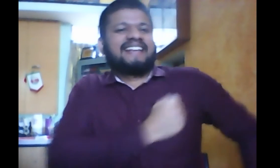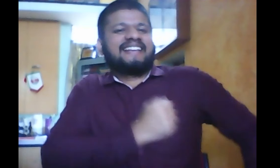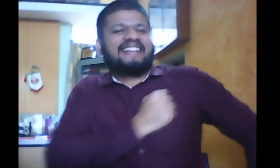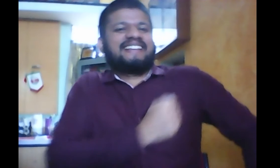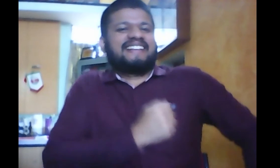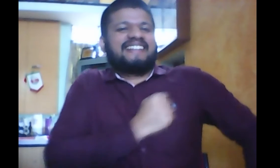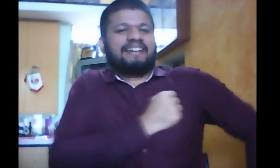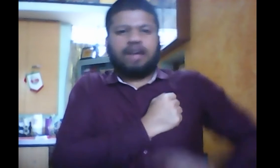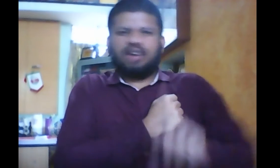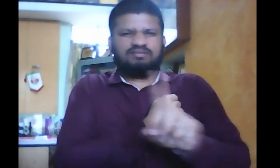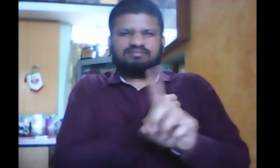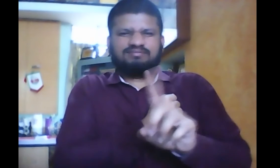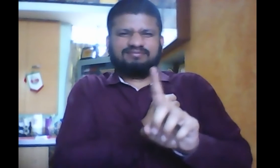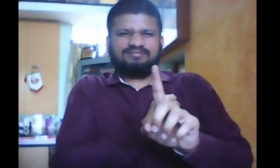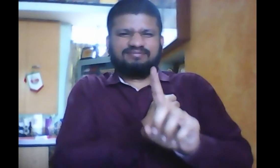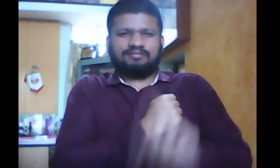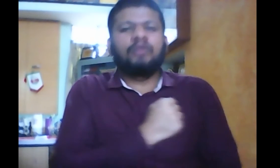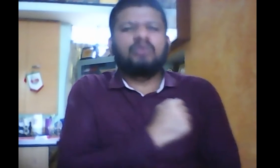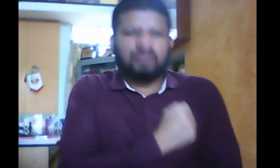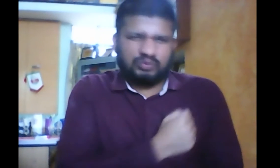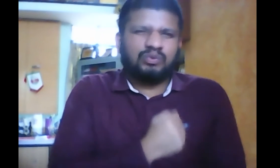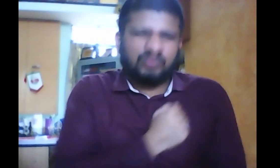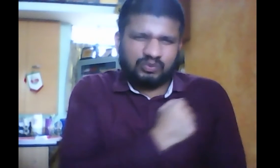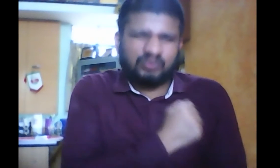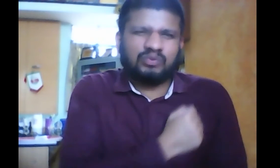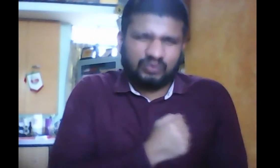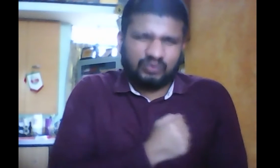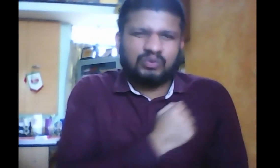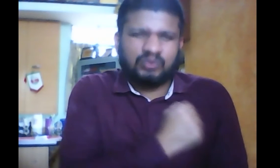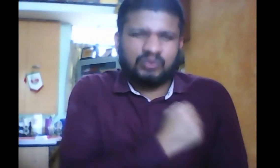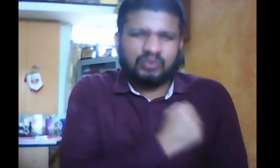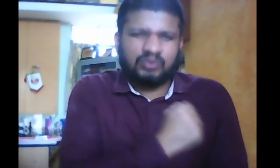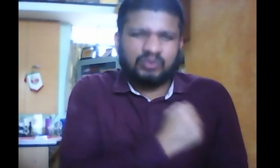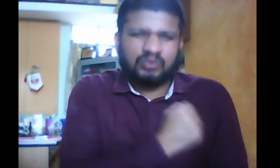Not smiling. No, I'm sorry. It's like I'm sorry.